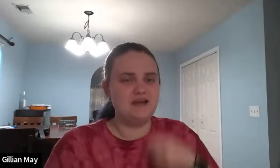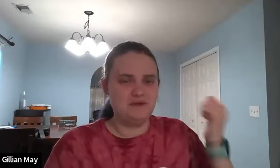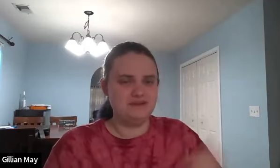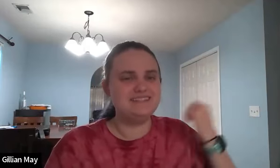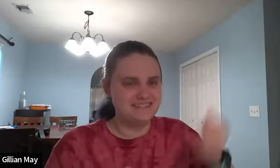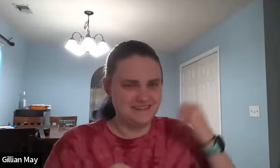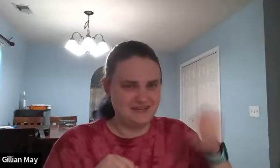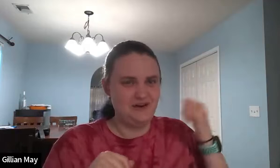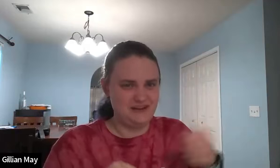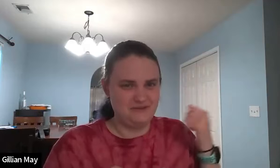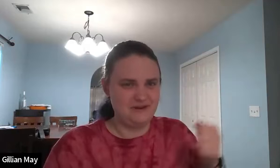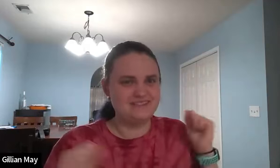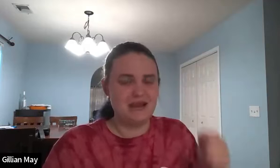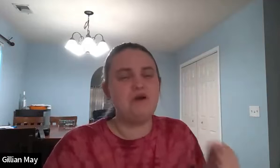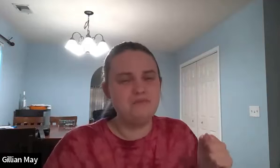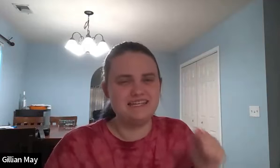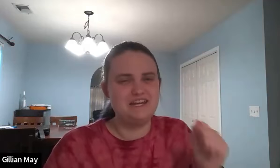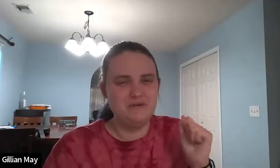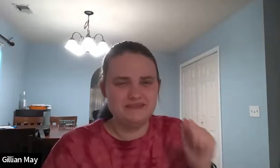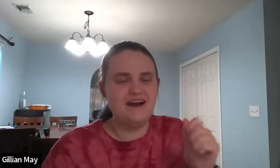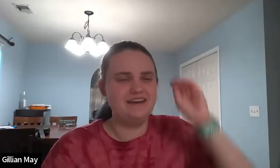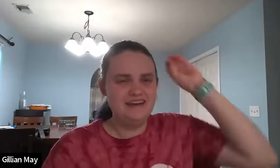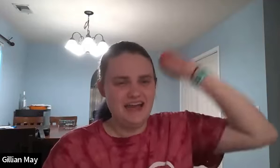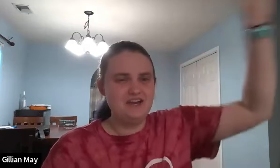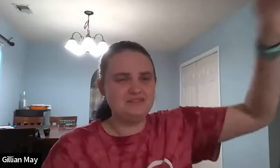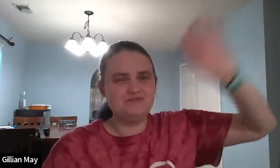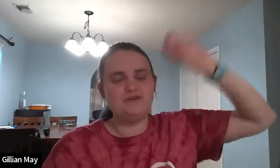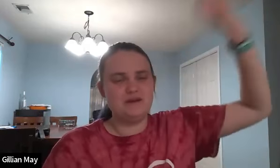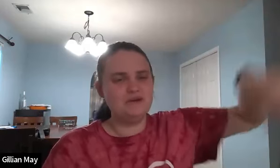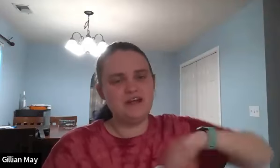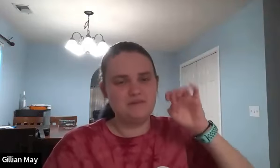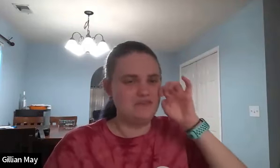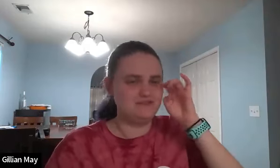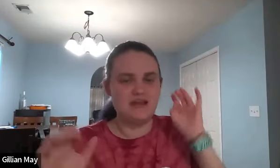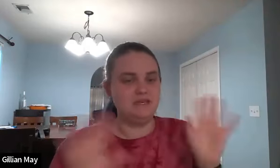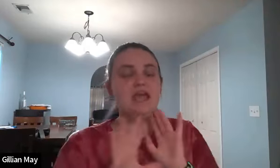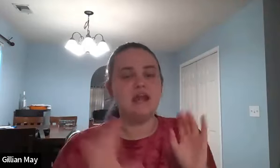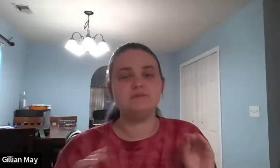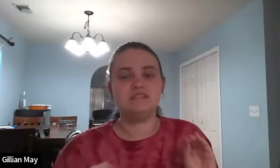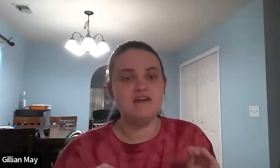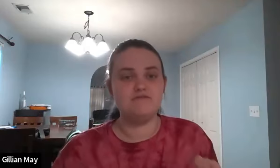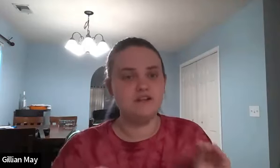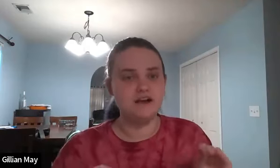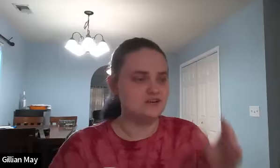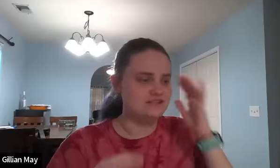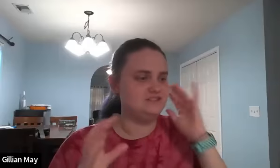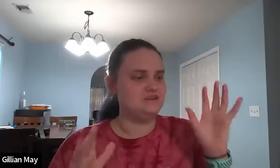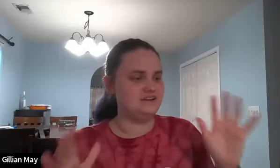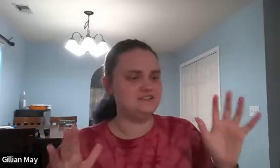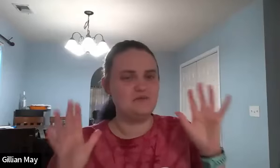I would consistently get called out for it. And I was like, I promise, I know it's not. I know it's a fruit. And I put it up and it happens every class, y'all. I do not understand